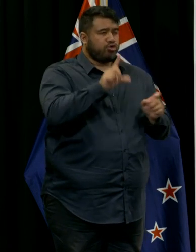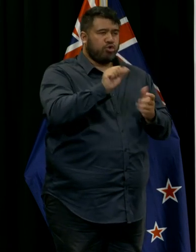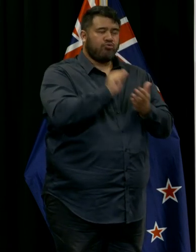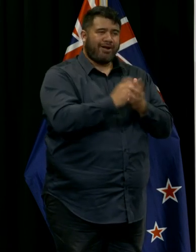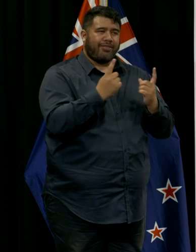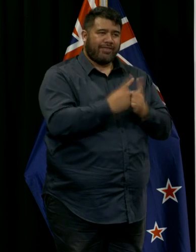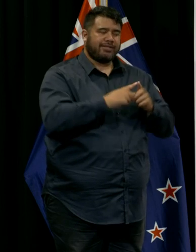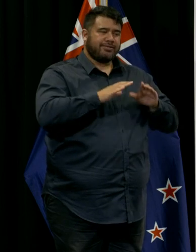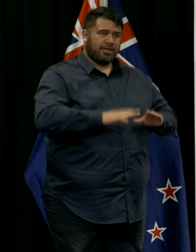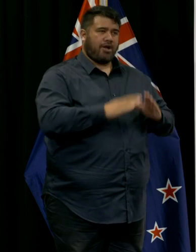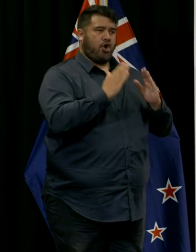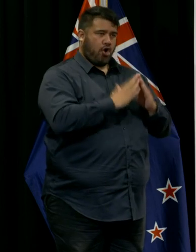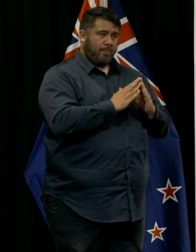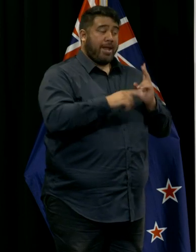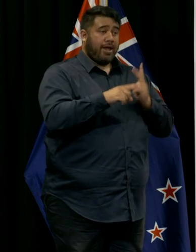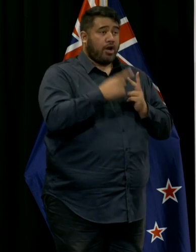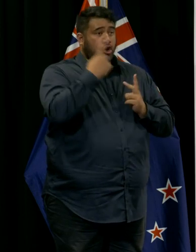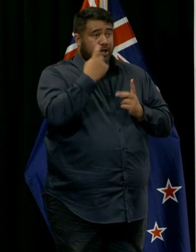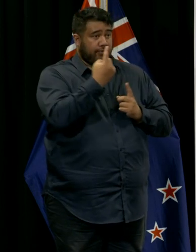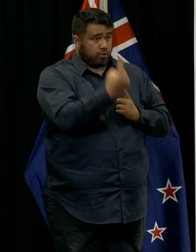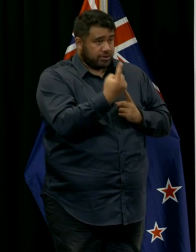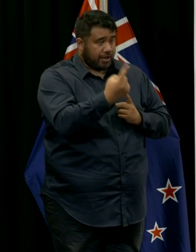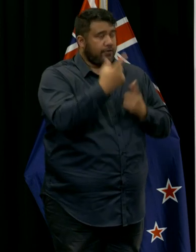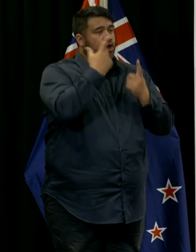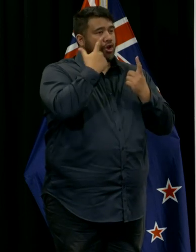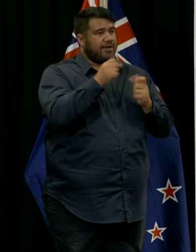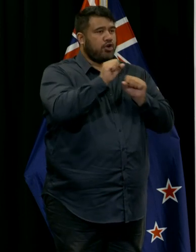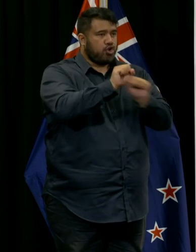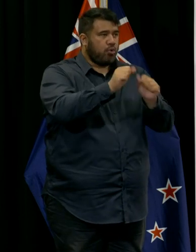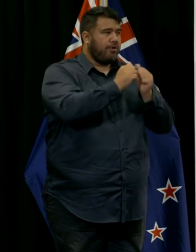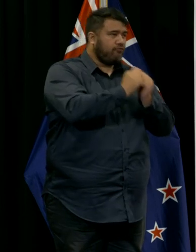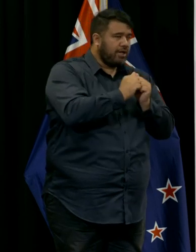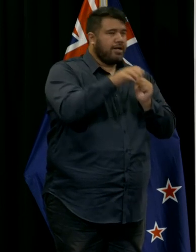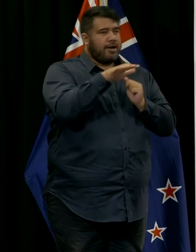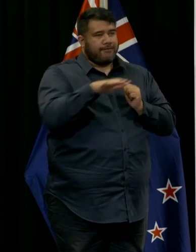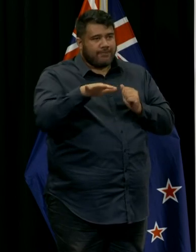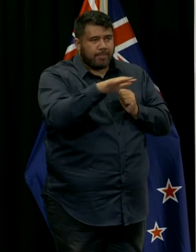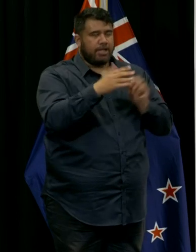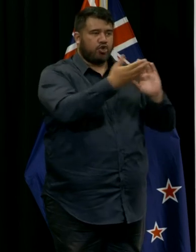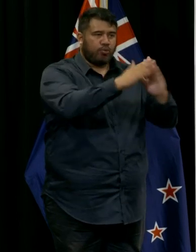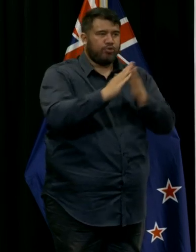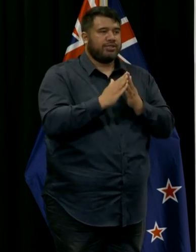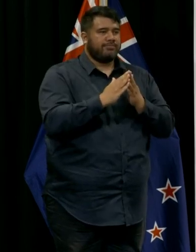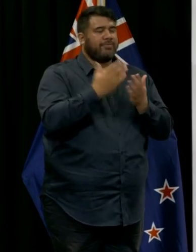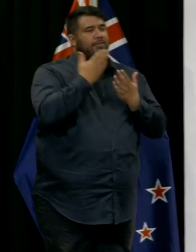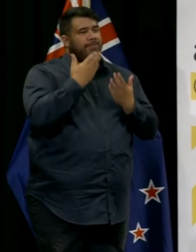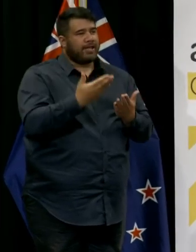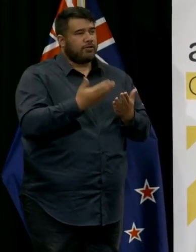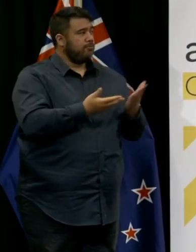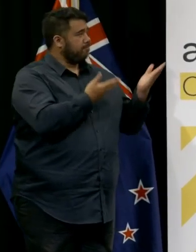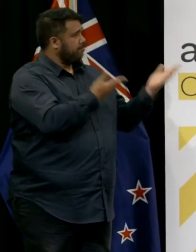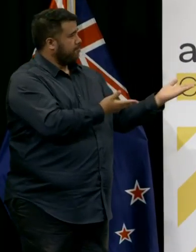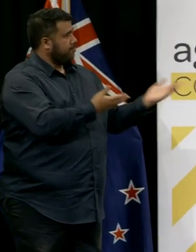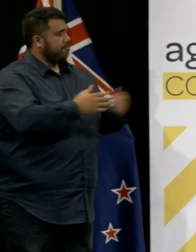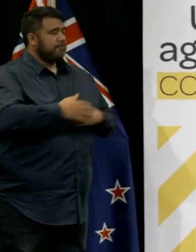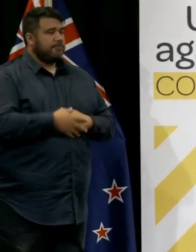course, as ever, look after yourself and look after your friends, your family and your community. Kia ora. Mike, over to you.